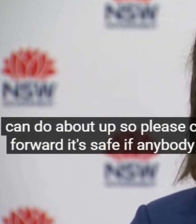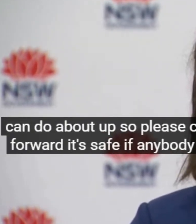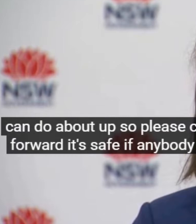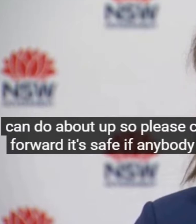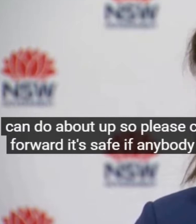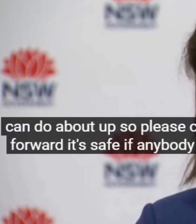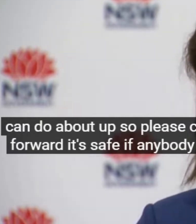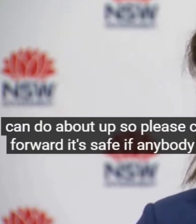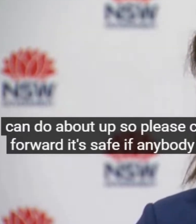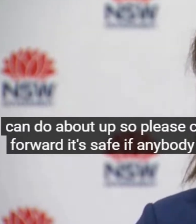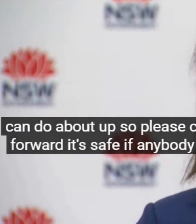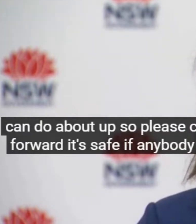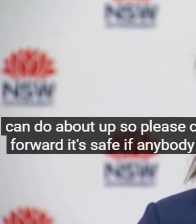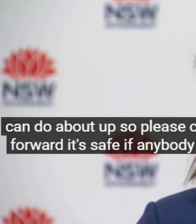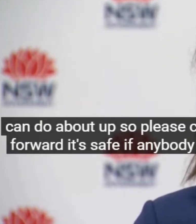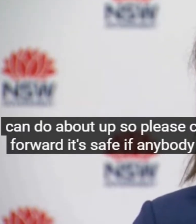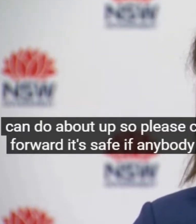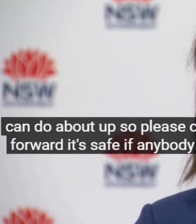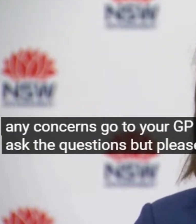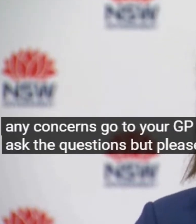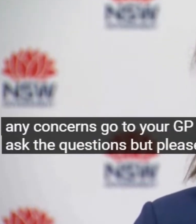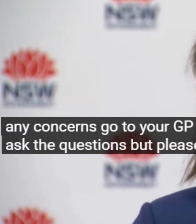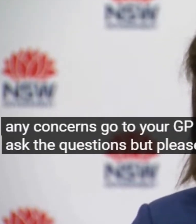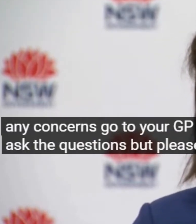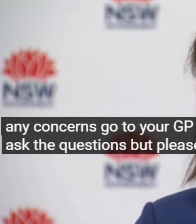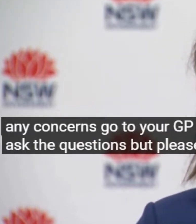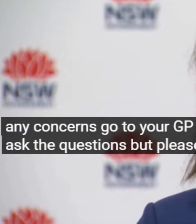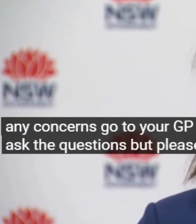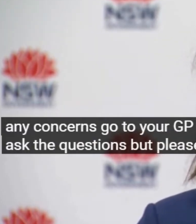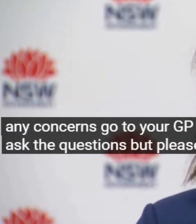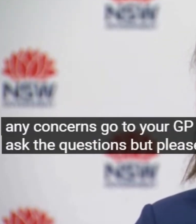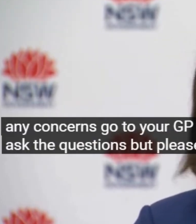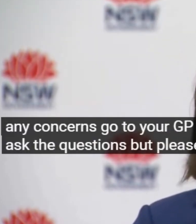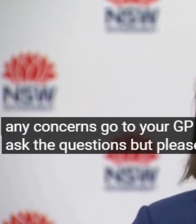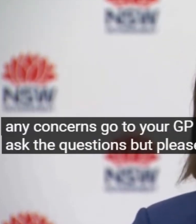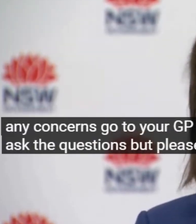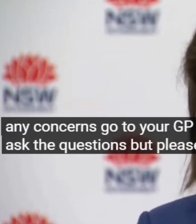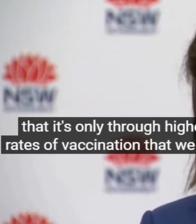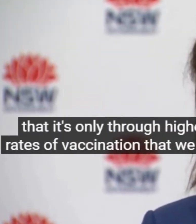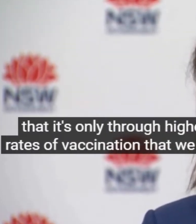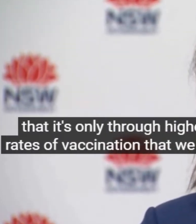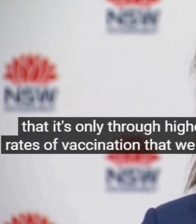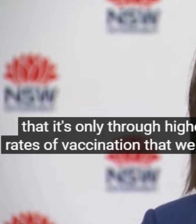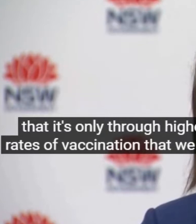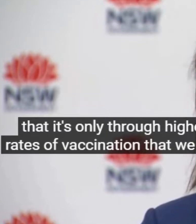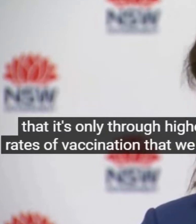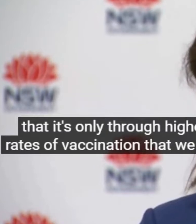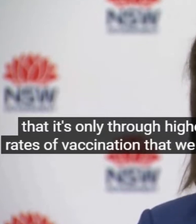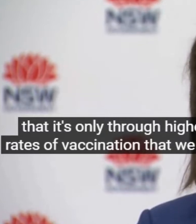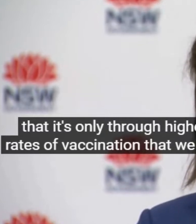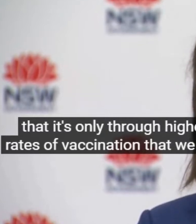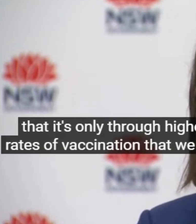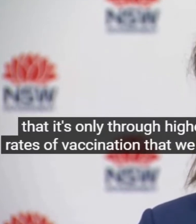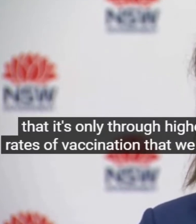community, that we'll be able to contain the spread of the virus by making sure less people are contagious, but also by following